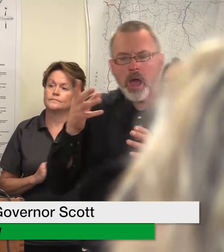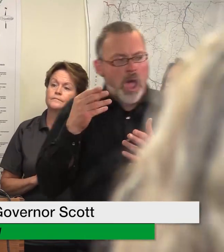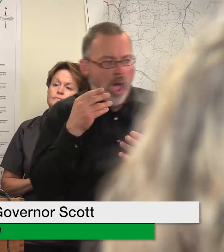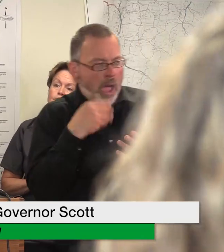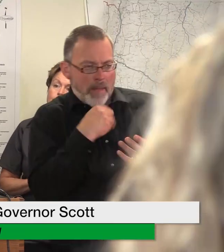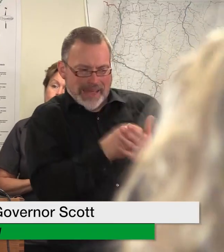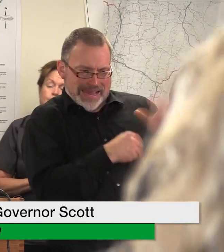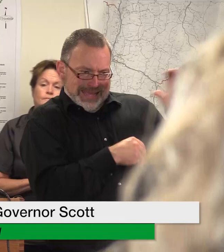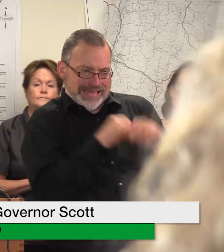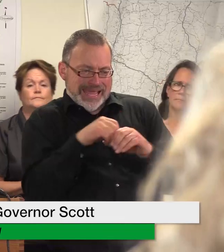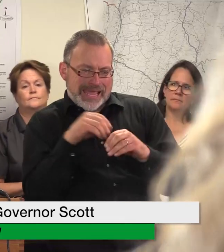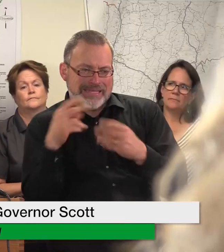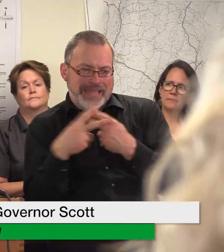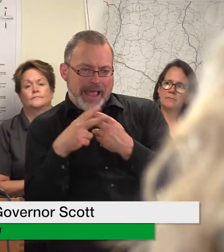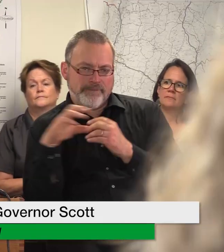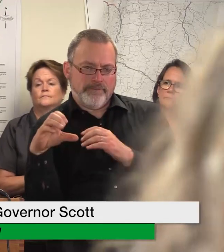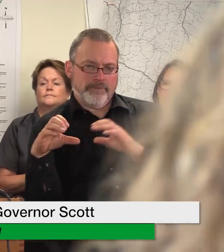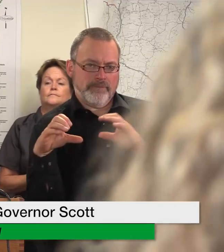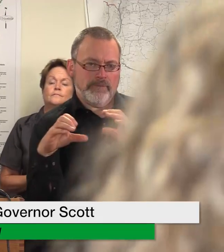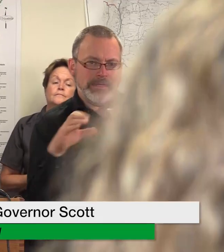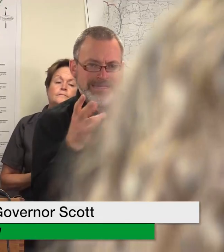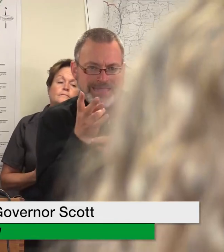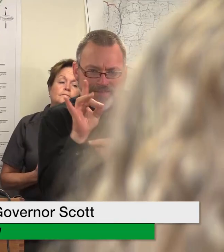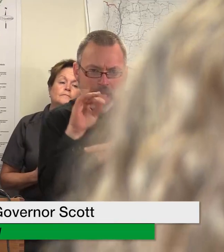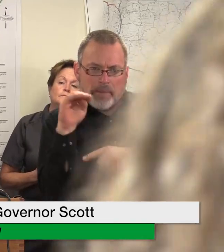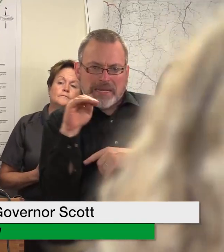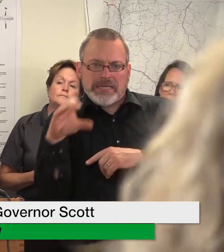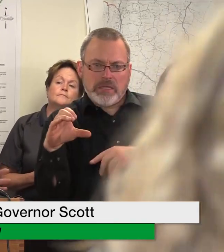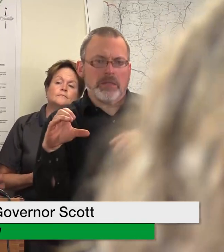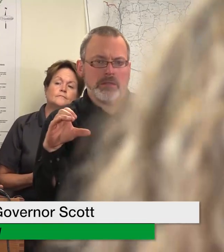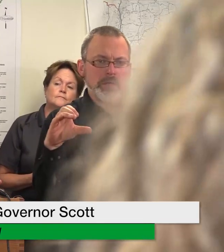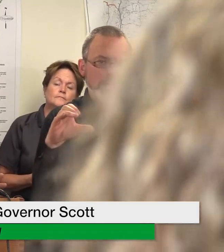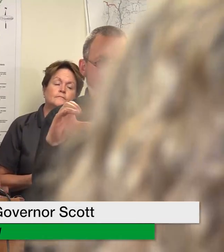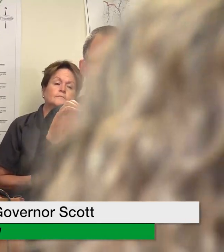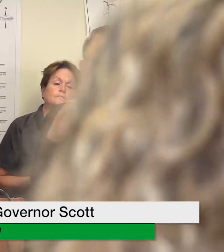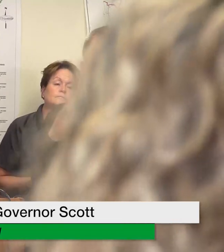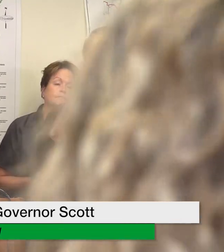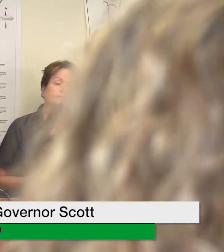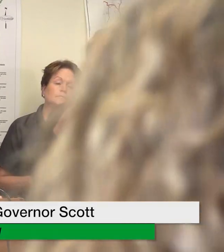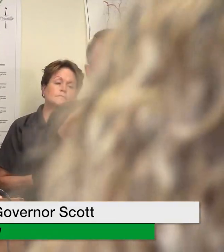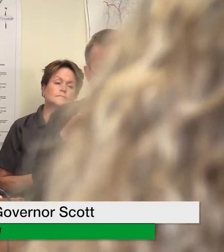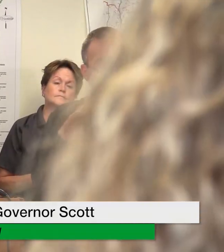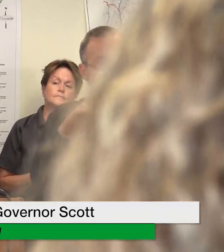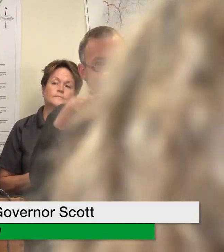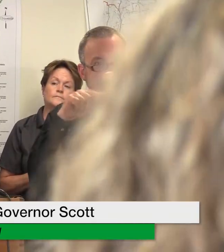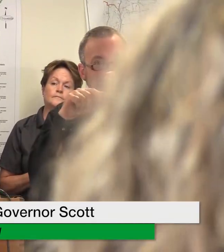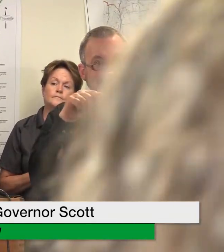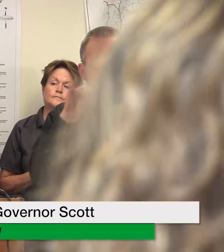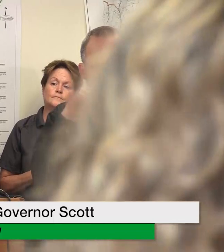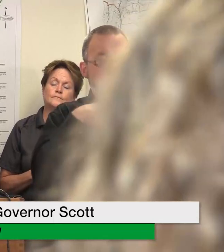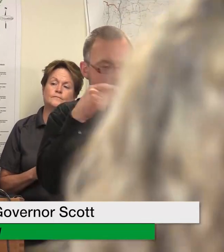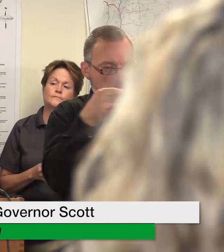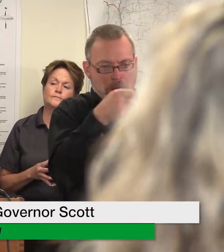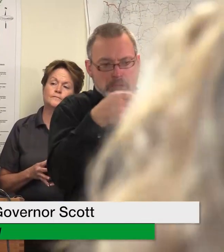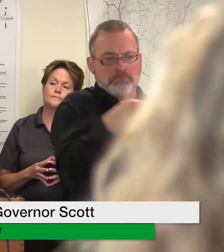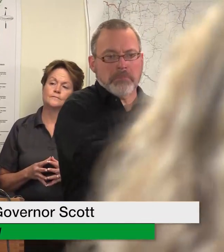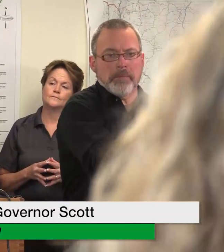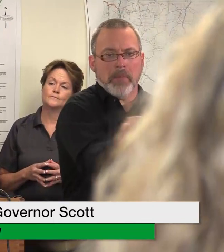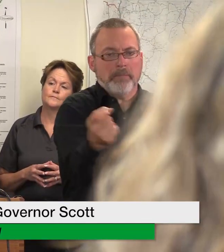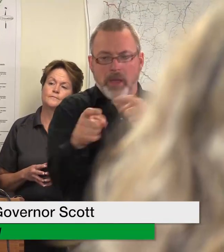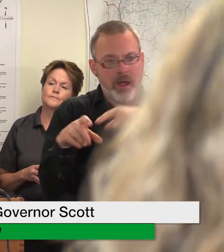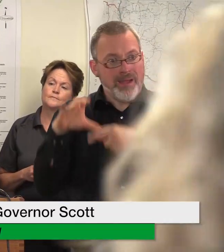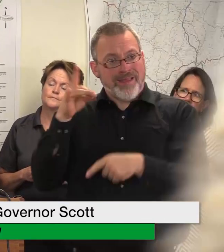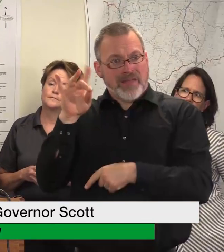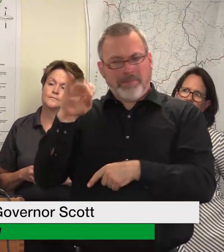million was derived from, right? All that money is allocated. So for those who think